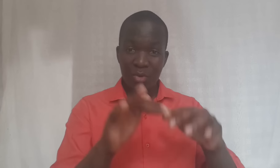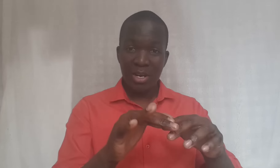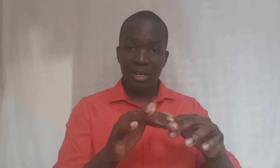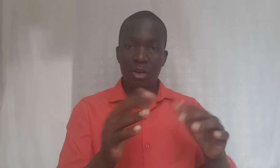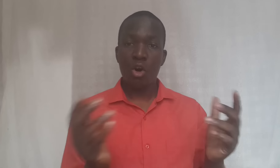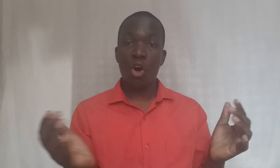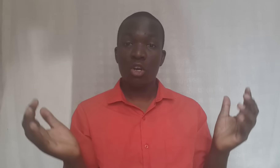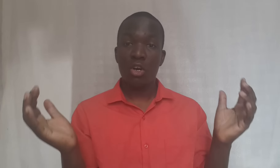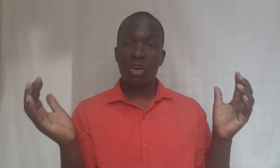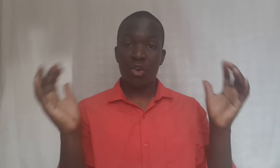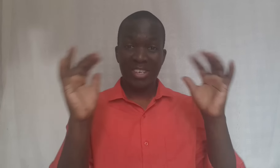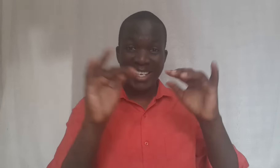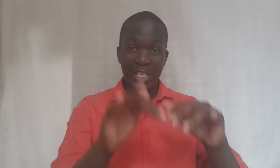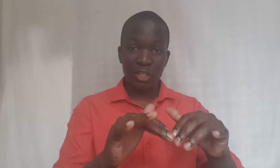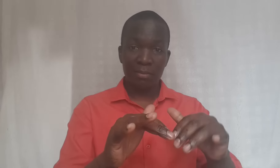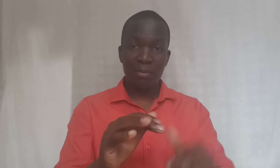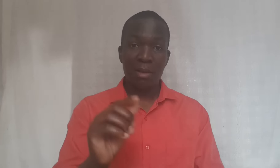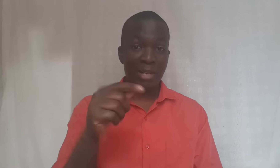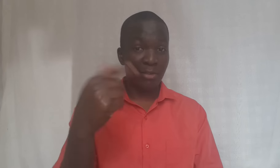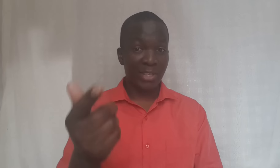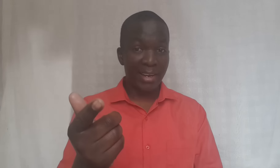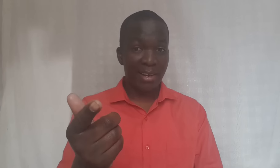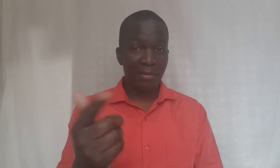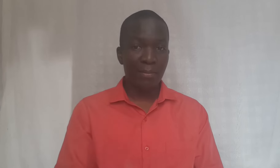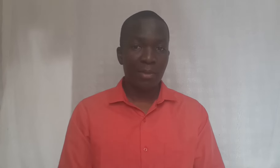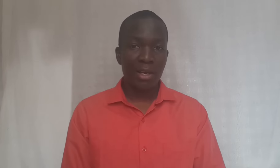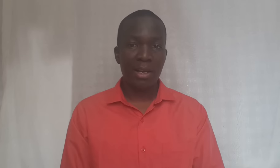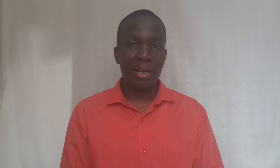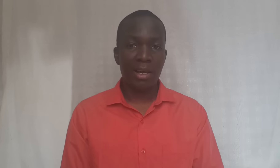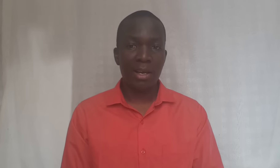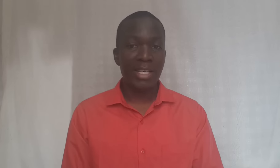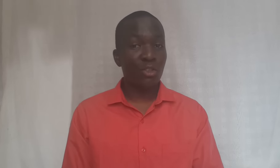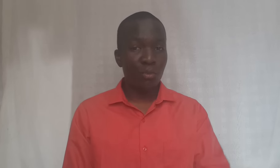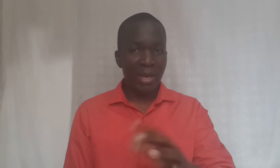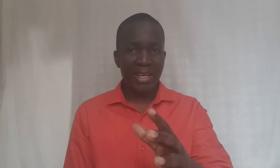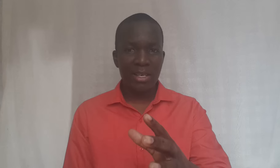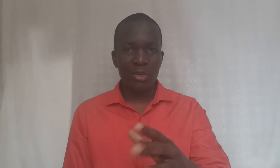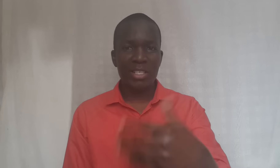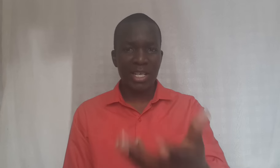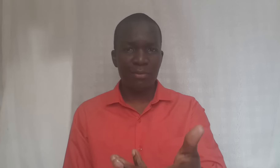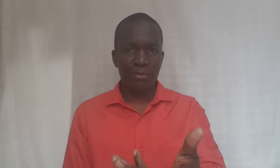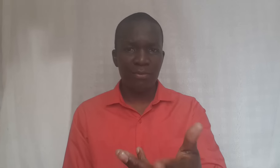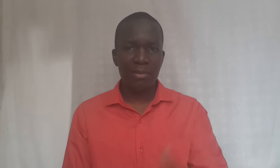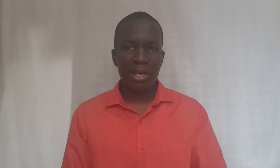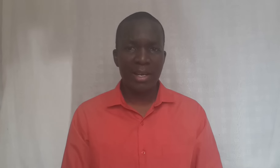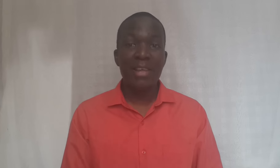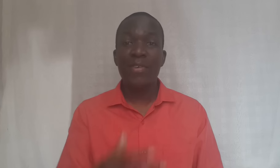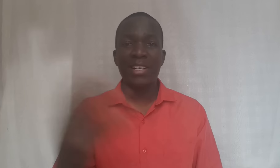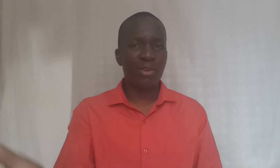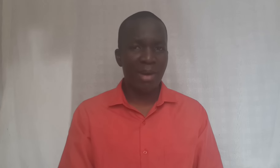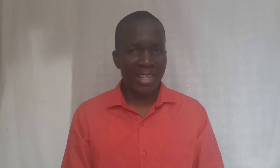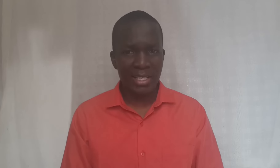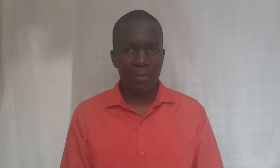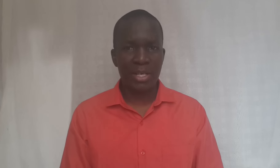crowd or congregation. But I've said, just to make yourself different from other